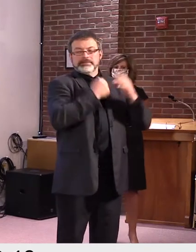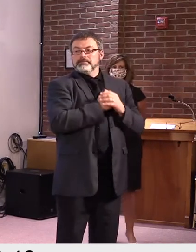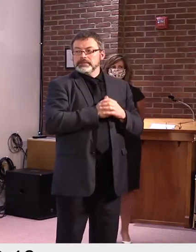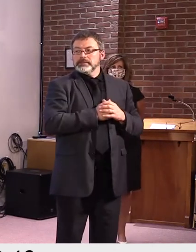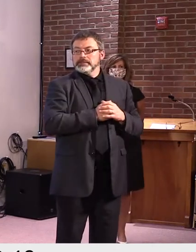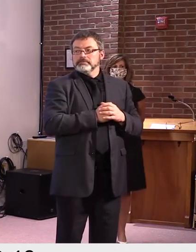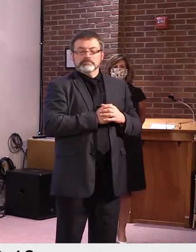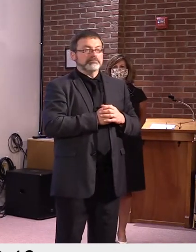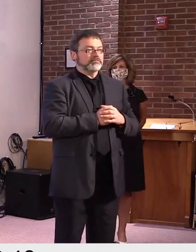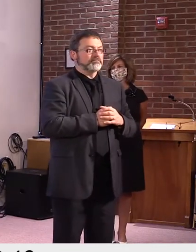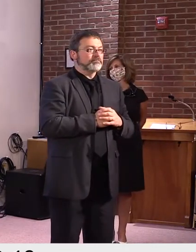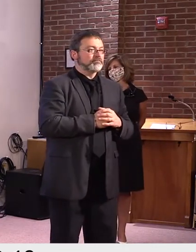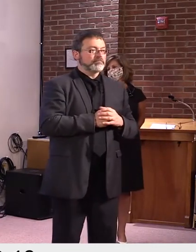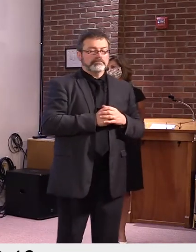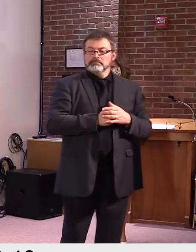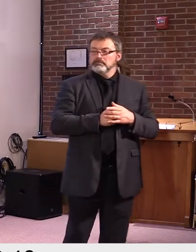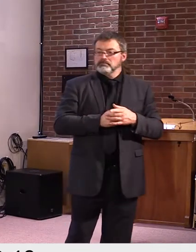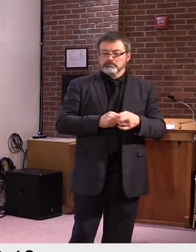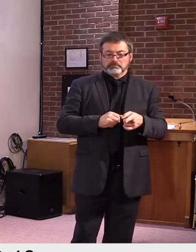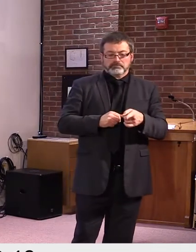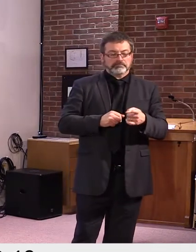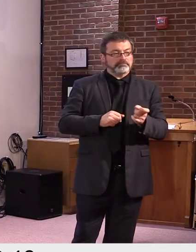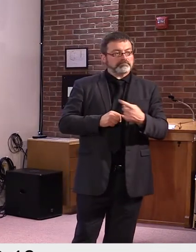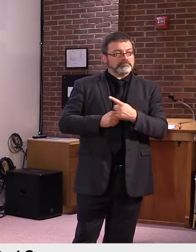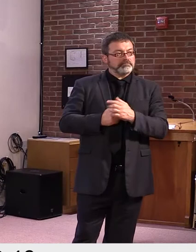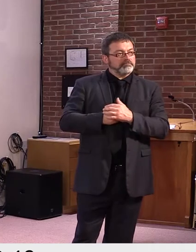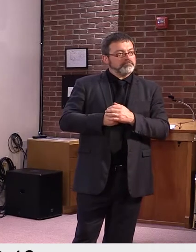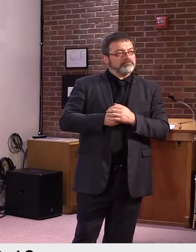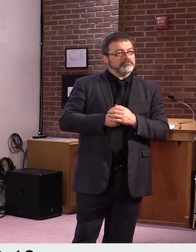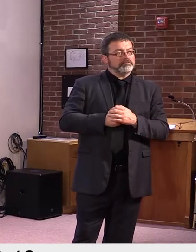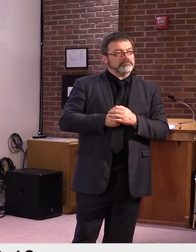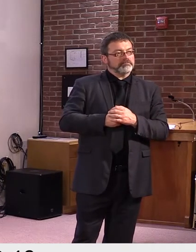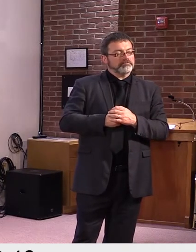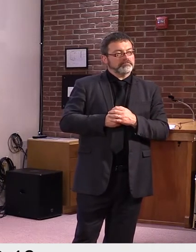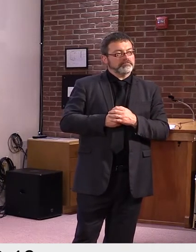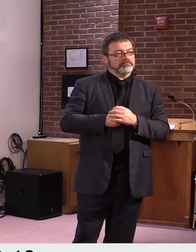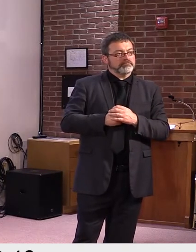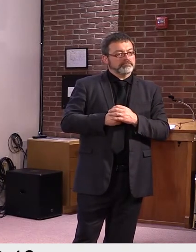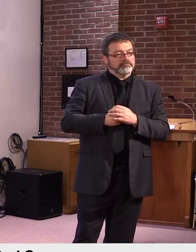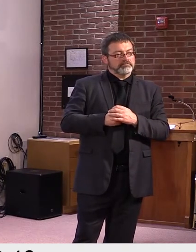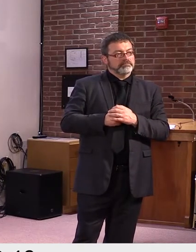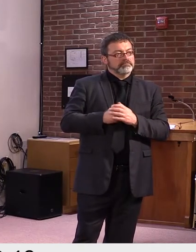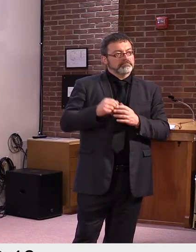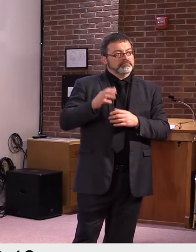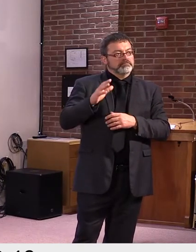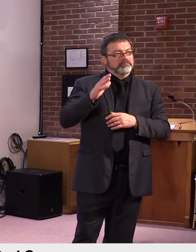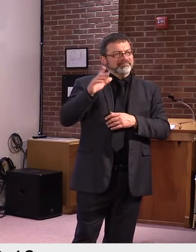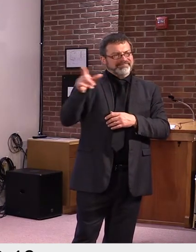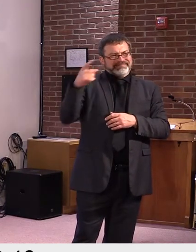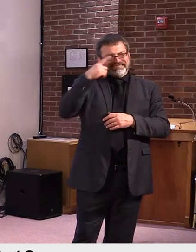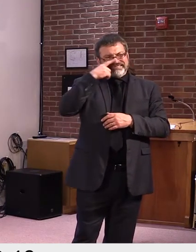And can you just reiterate a bit why really residents should care? Is one of the